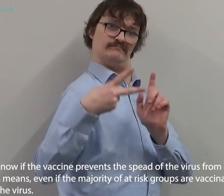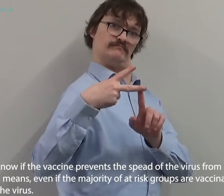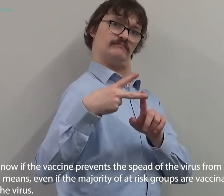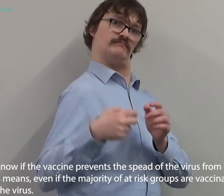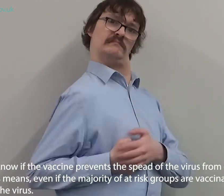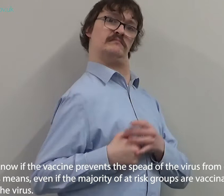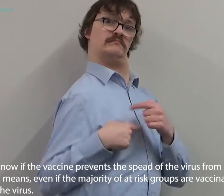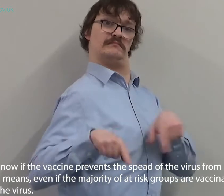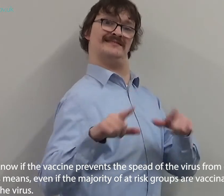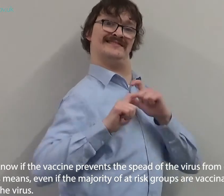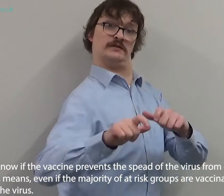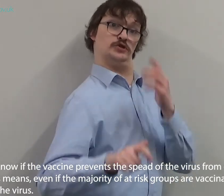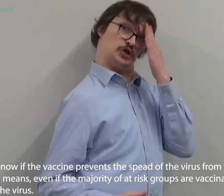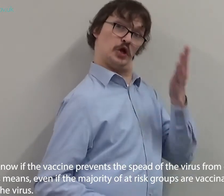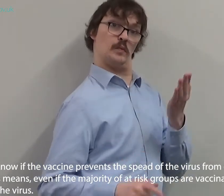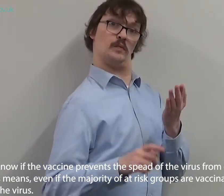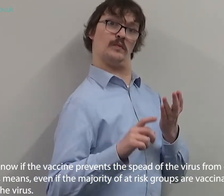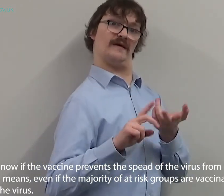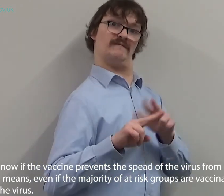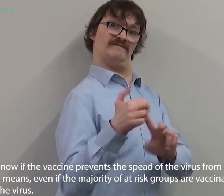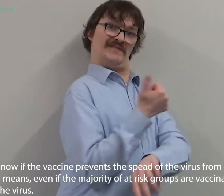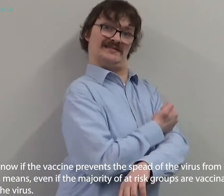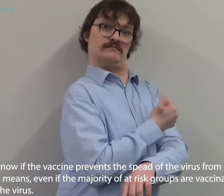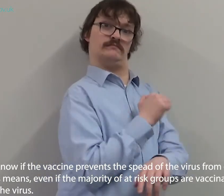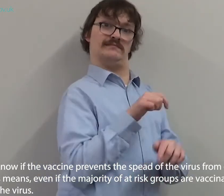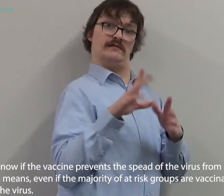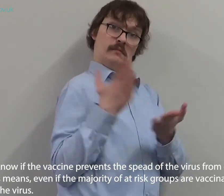We don't know if the vaccine prevents the spread of the virus from one person to another.